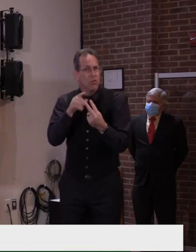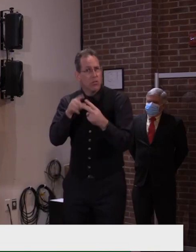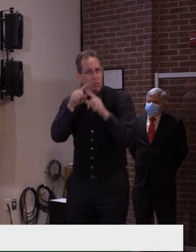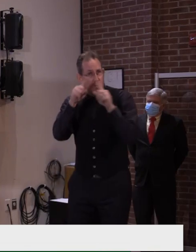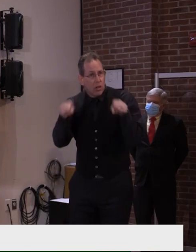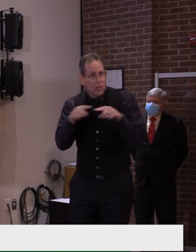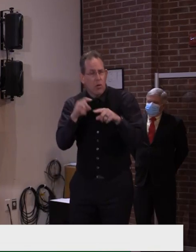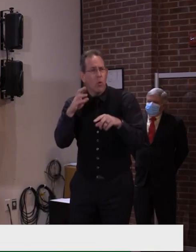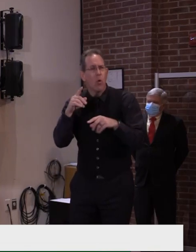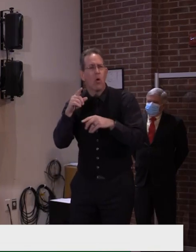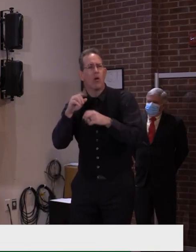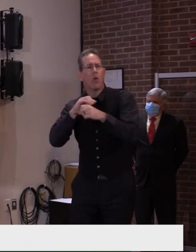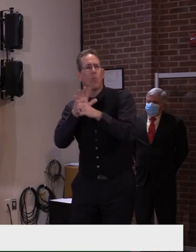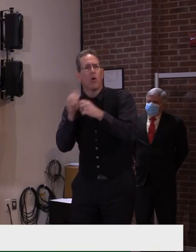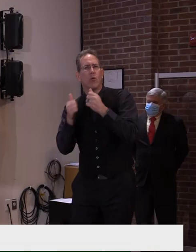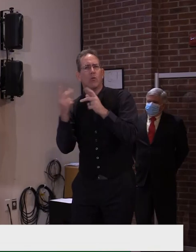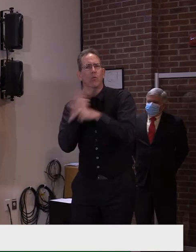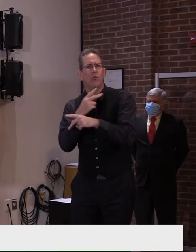treat people who need